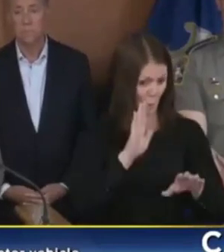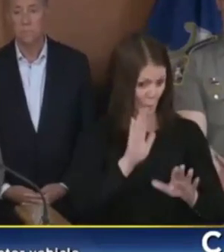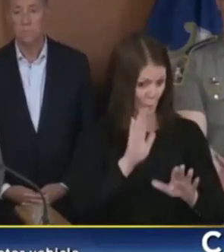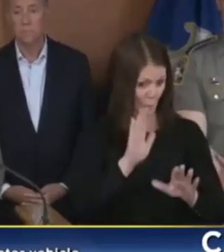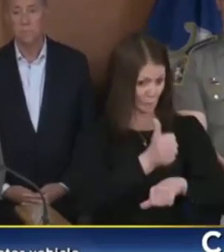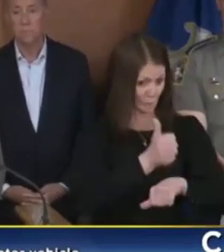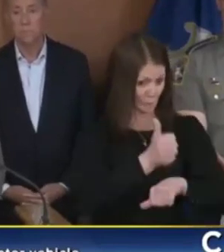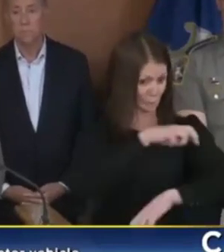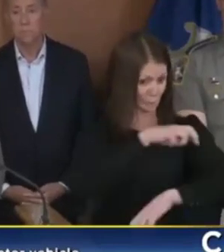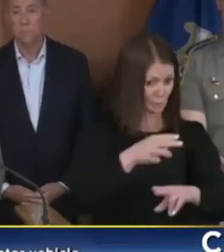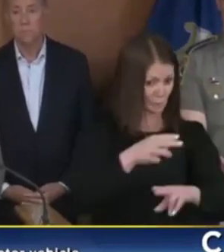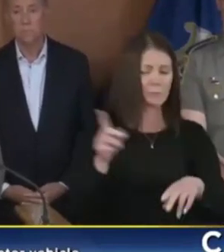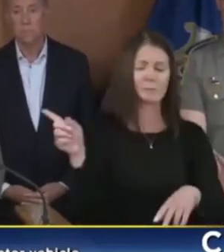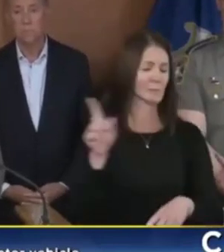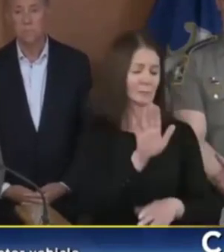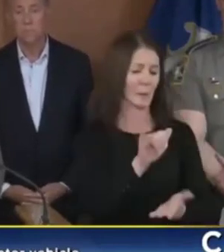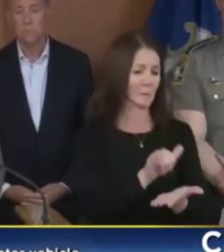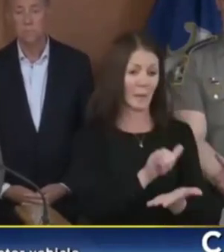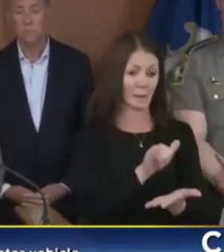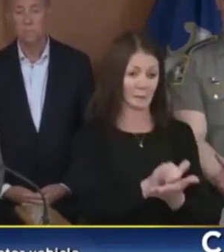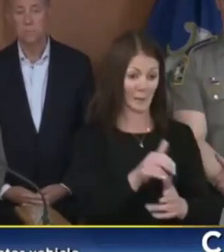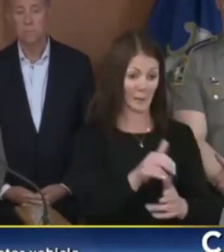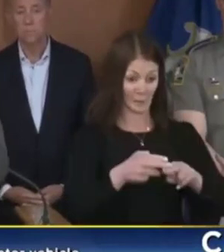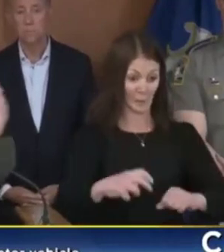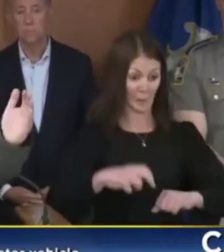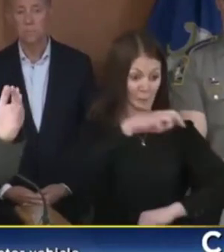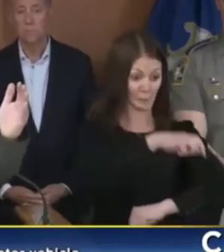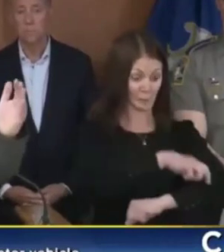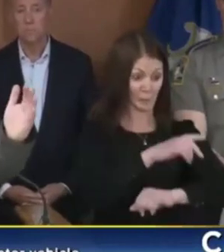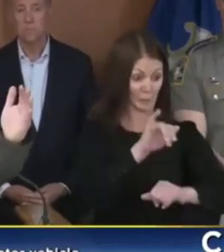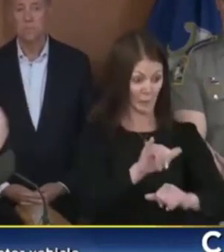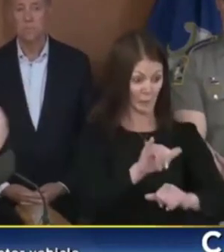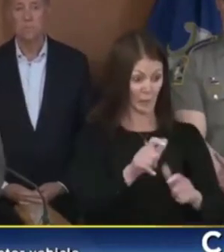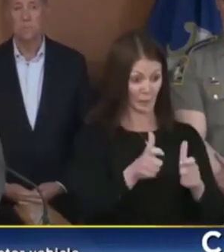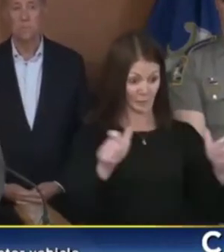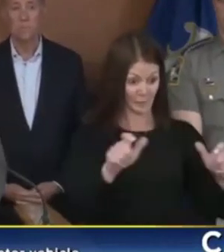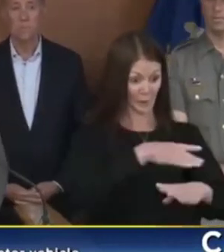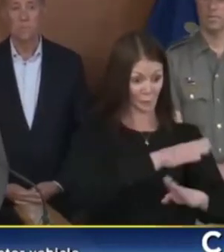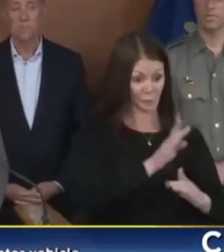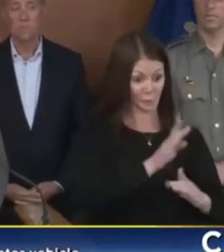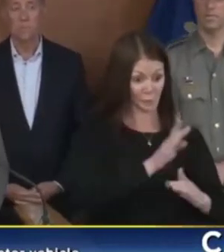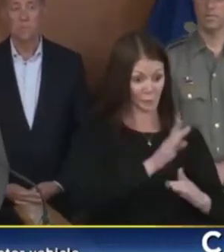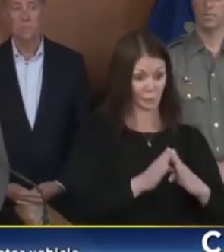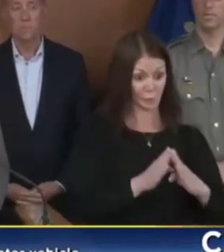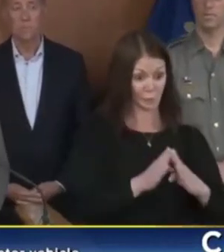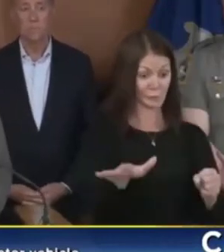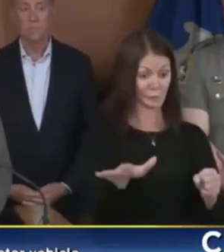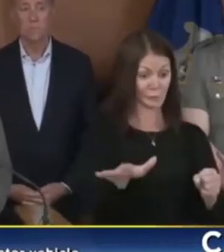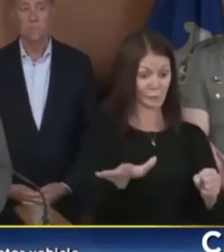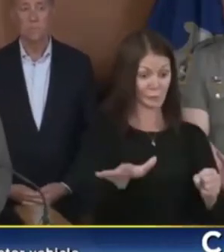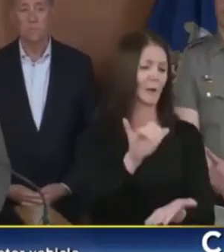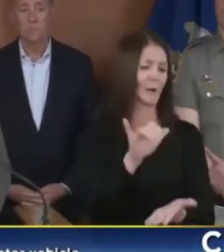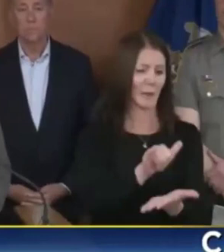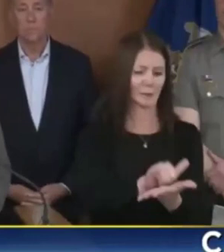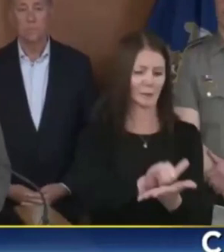temporary bridge over I-95 that would traverse that long of a distance across that multiple lanes.